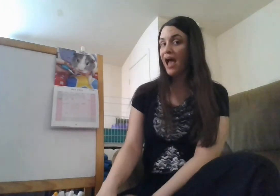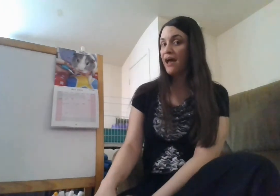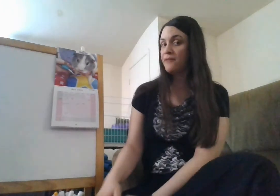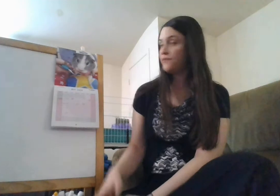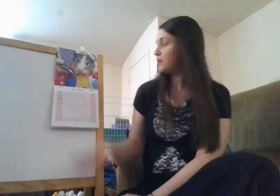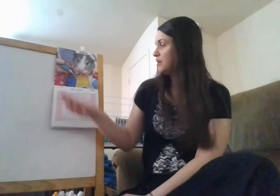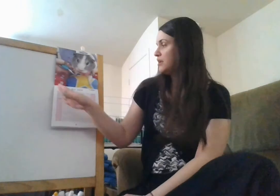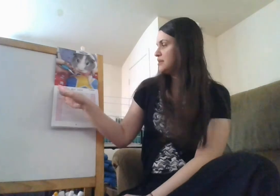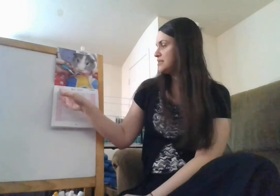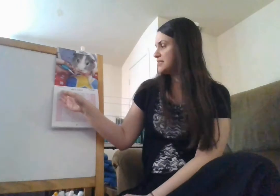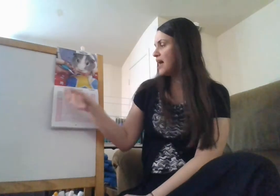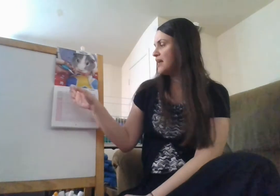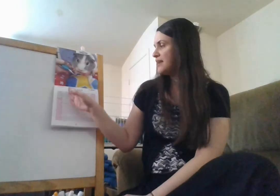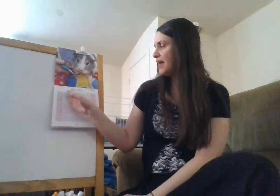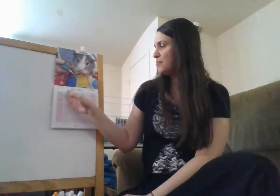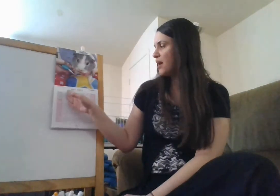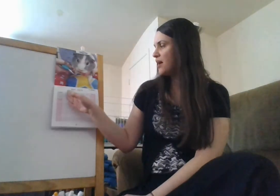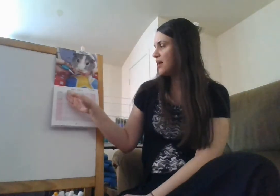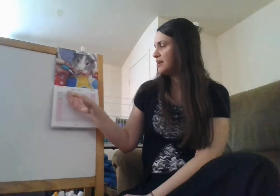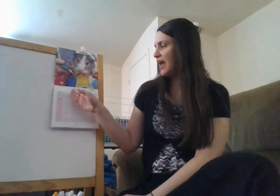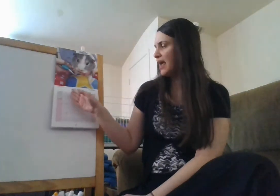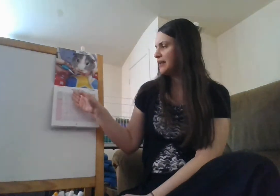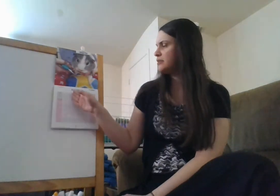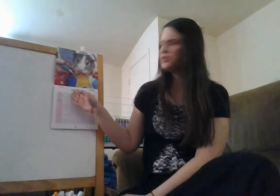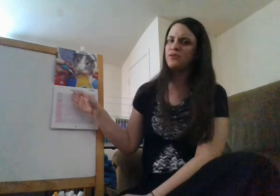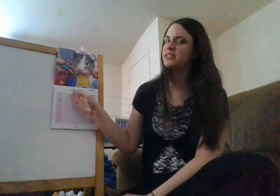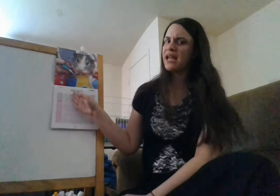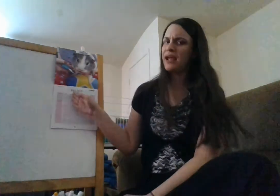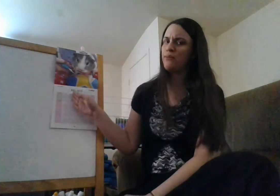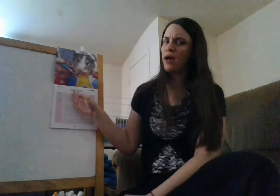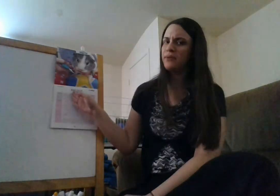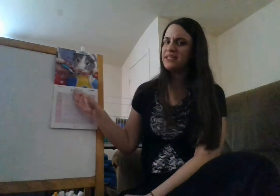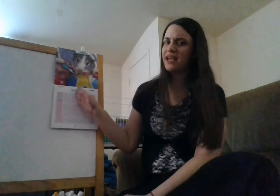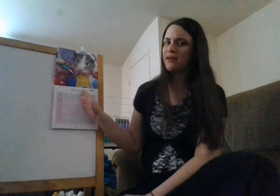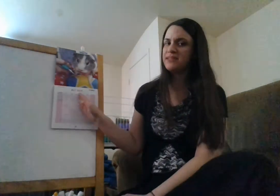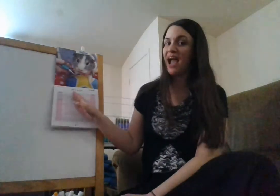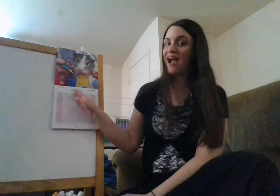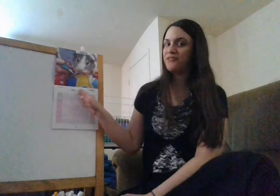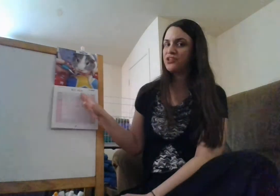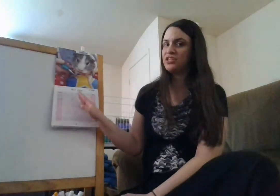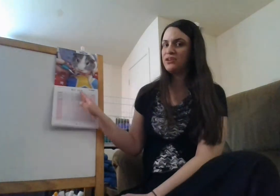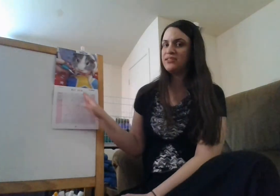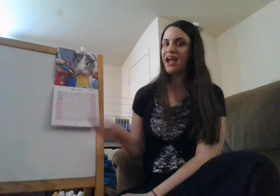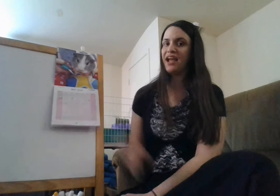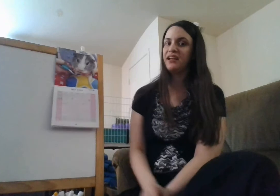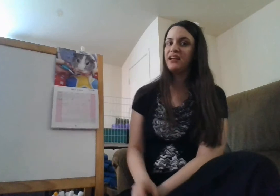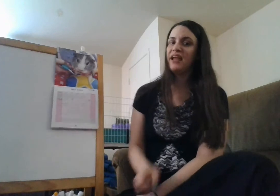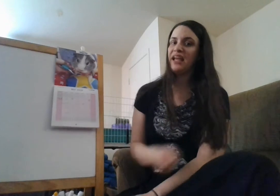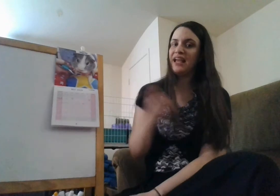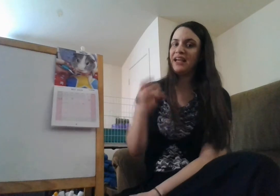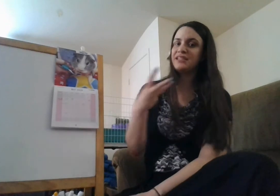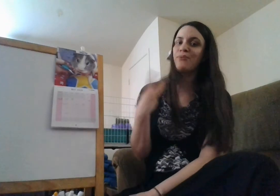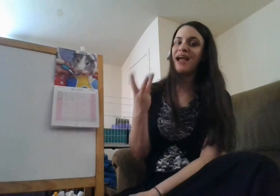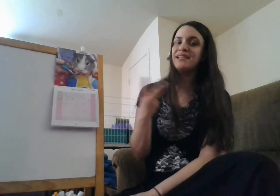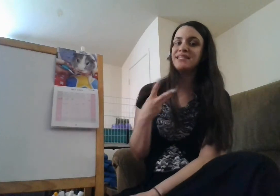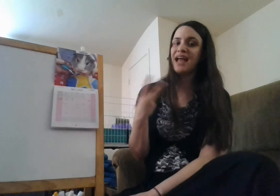have Sunday, Monday, Tuesday. What day comes after Tuesday? It's Wednesday.